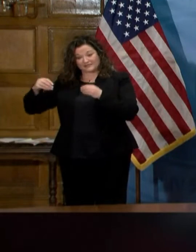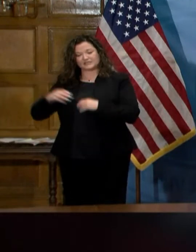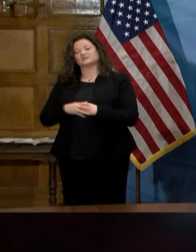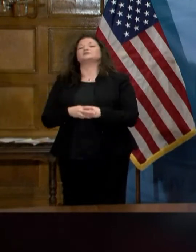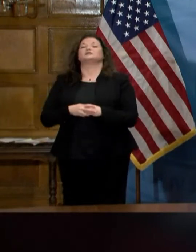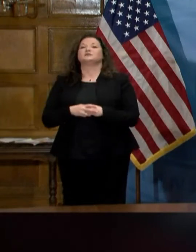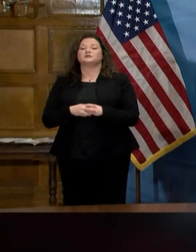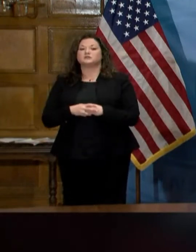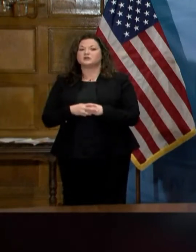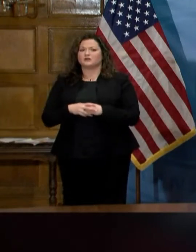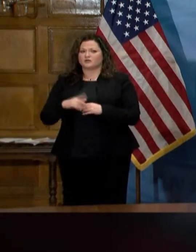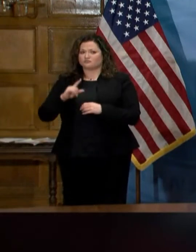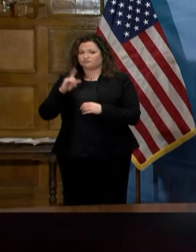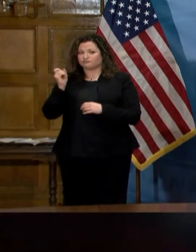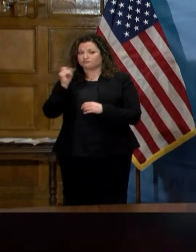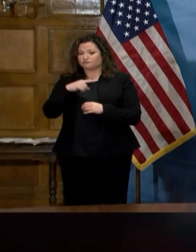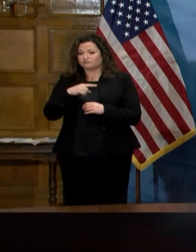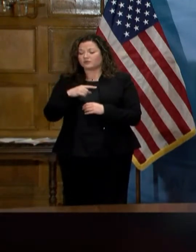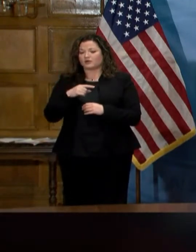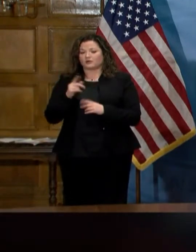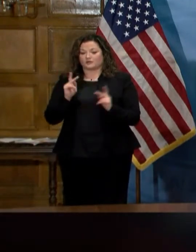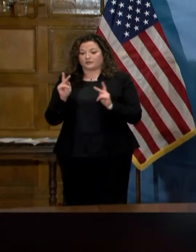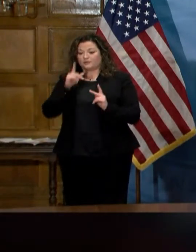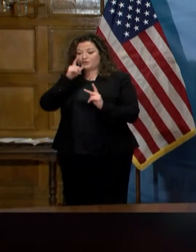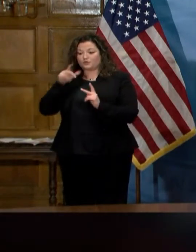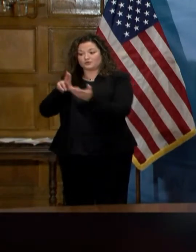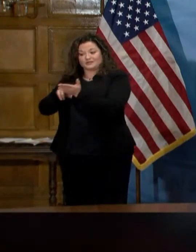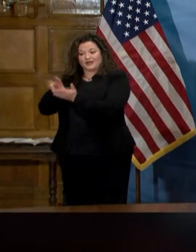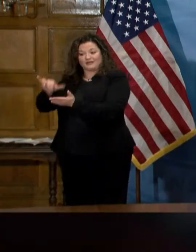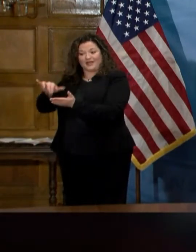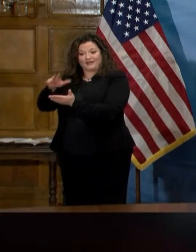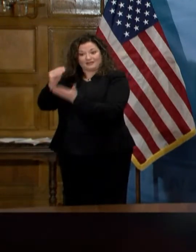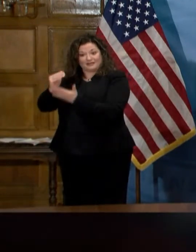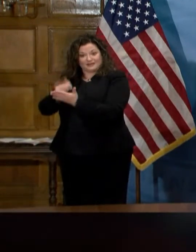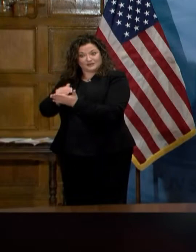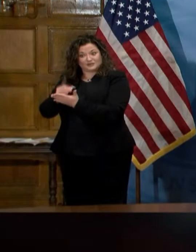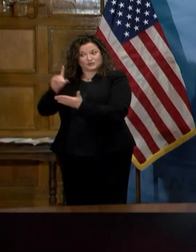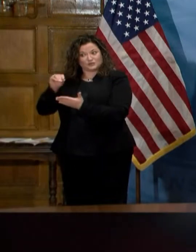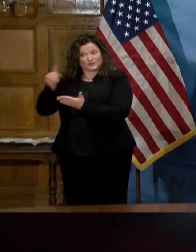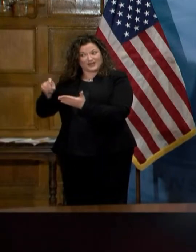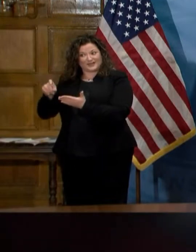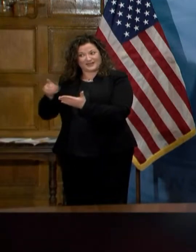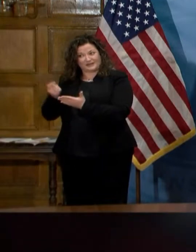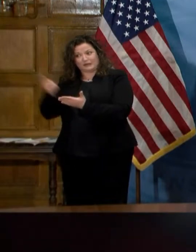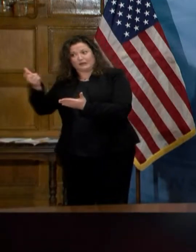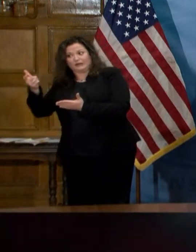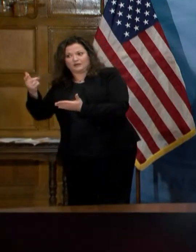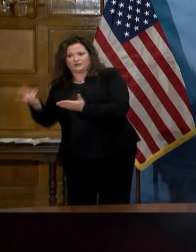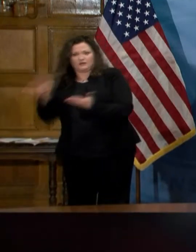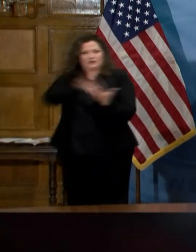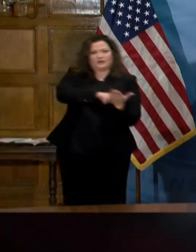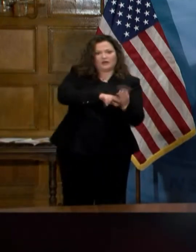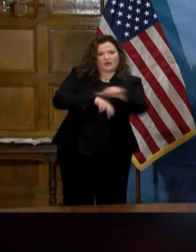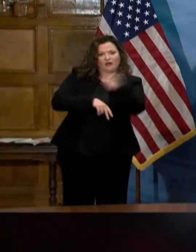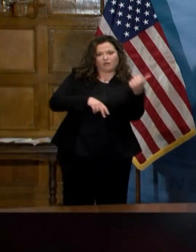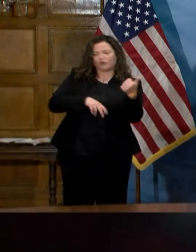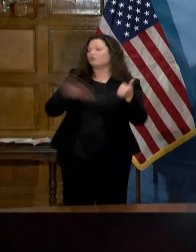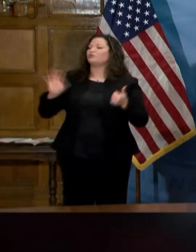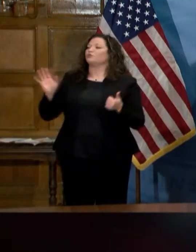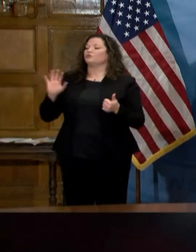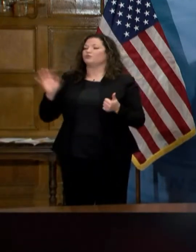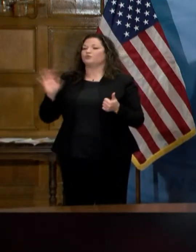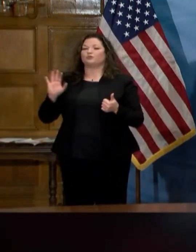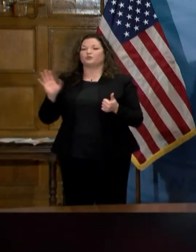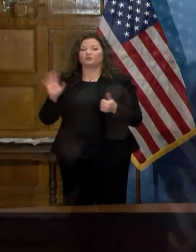Are the people who have signed up on those lists, do they need to get off them or sign up for something else now? No, that